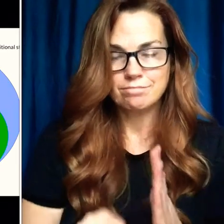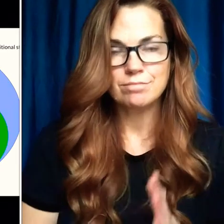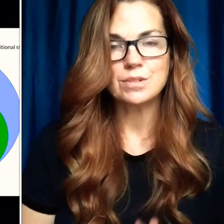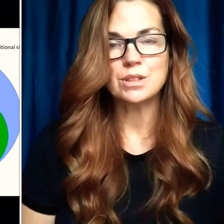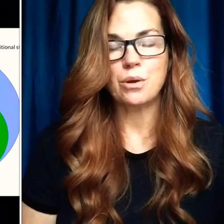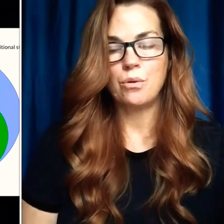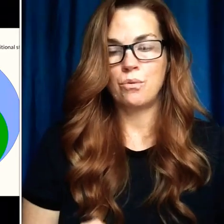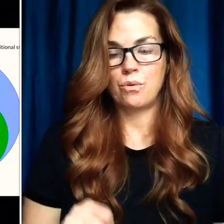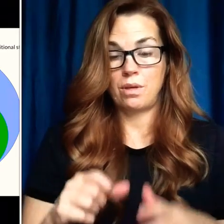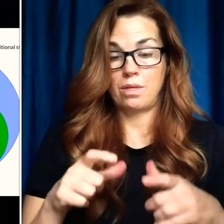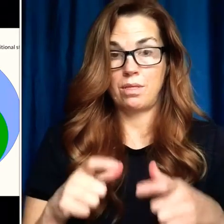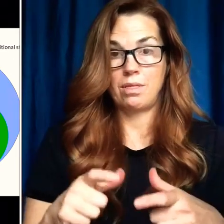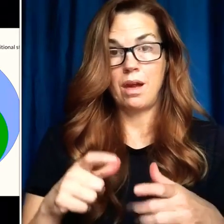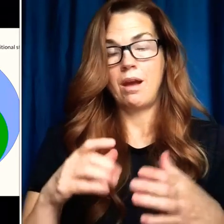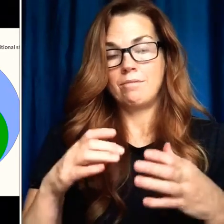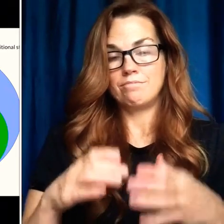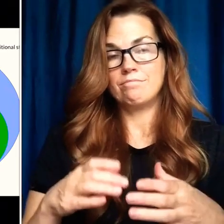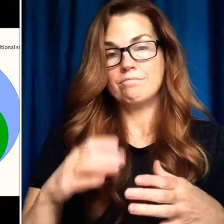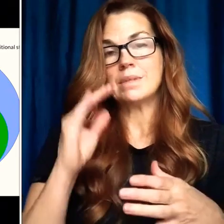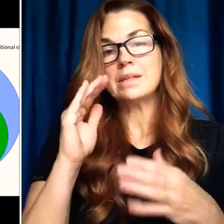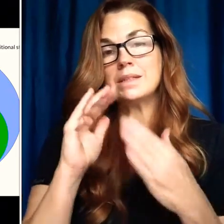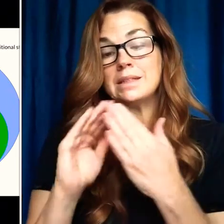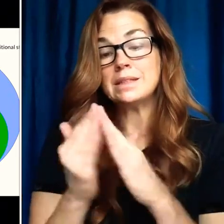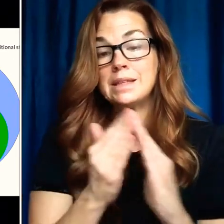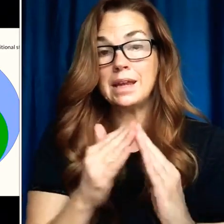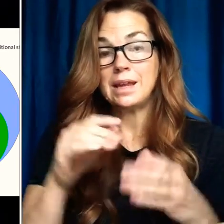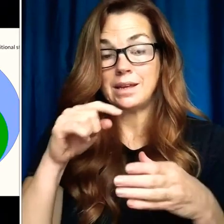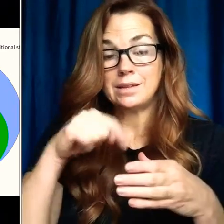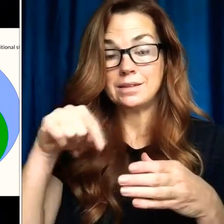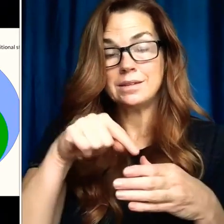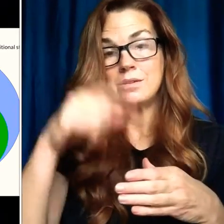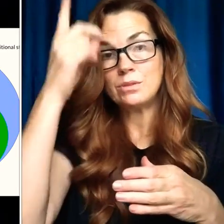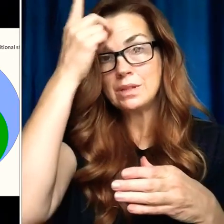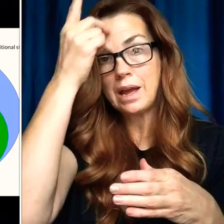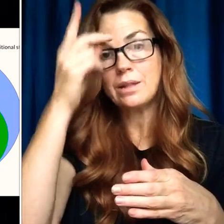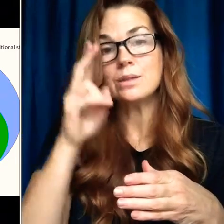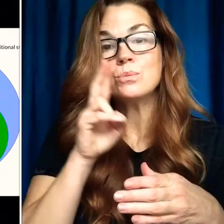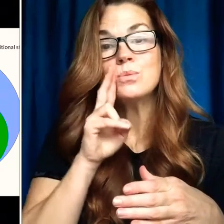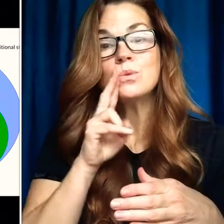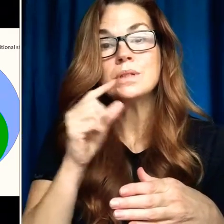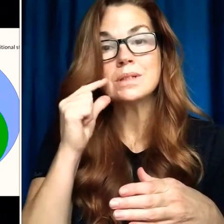Dallas, Houston, and San Antonio. So the orange set is also part of the yellow set.